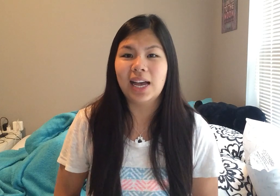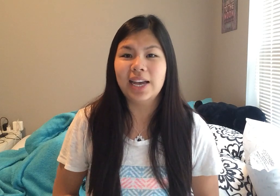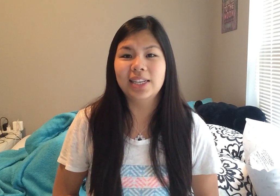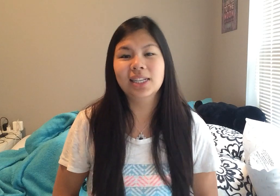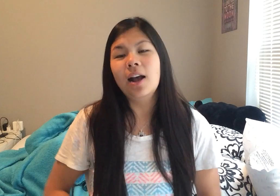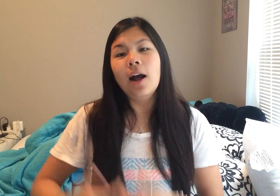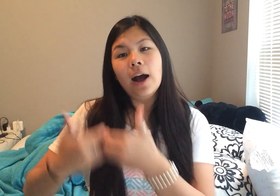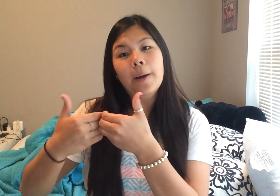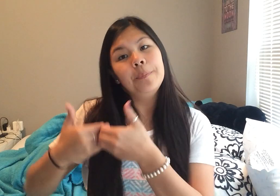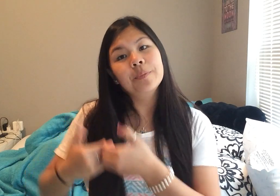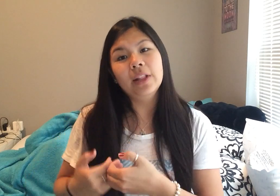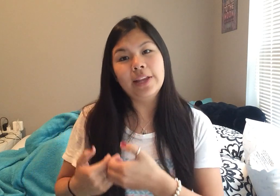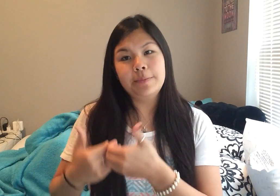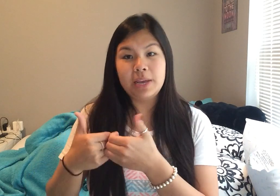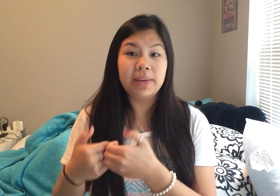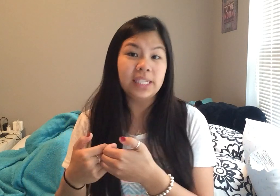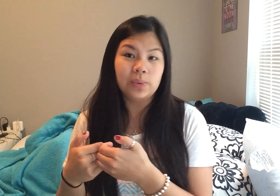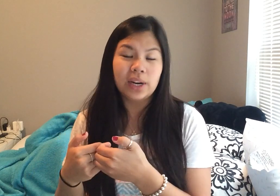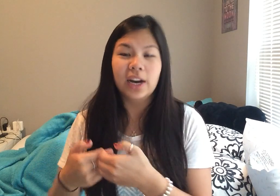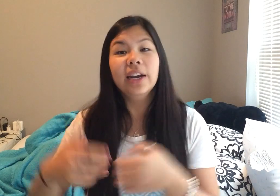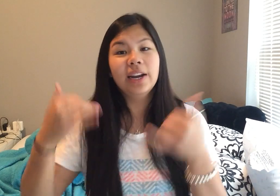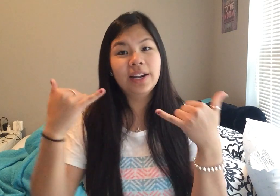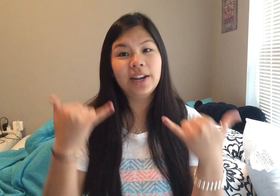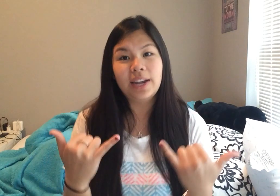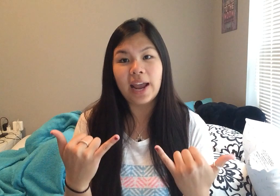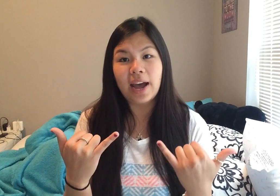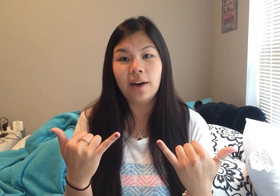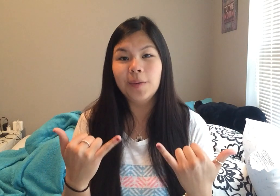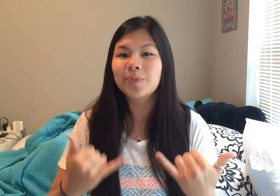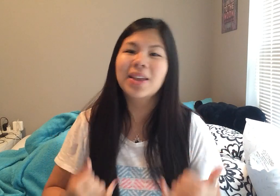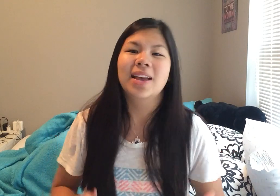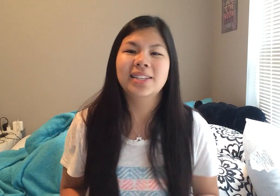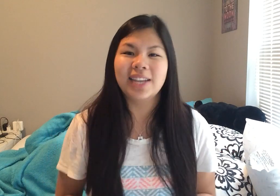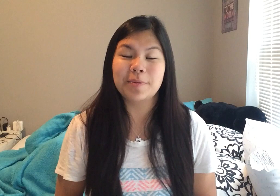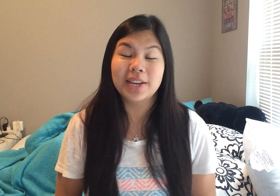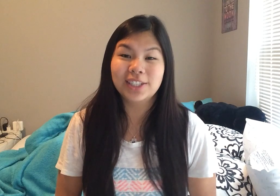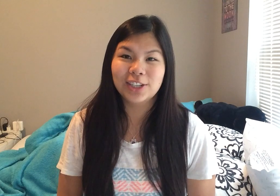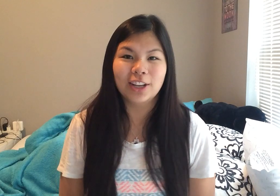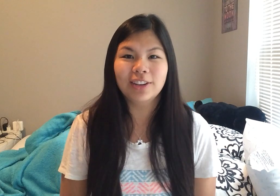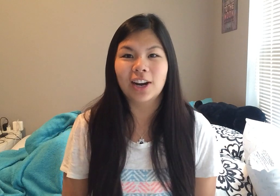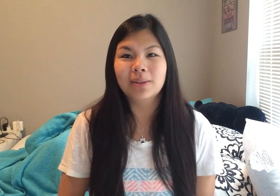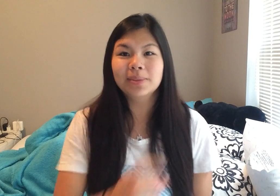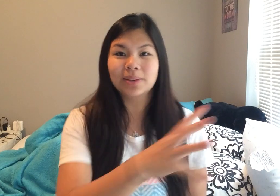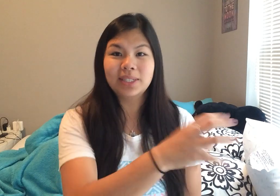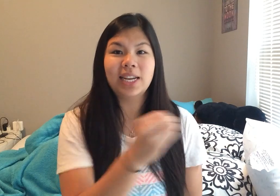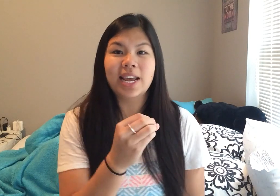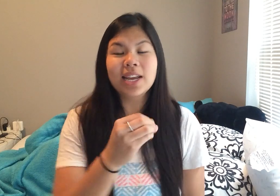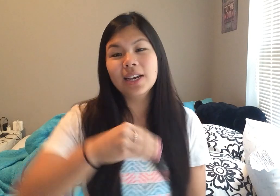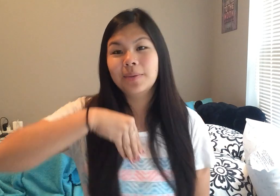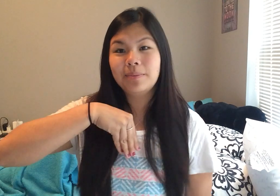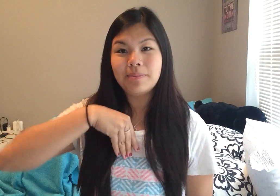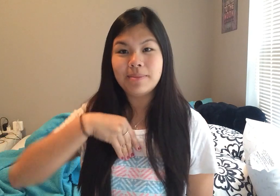signed like baby, sweetheart, now. Take me into your loving arms. So take